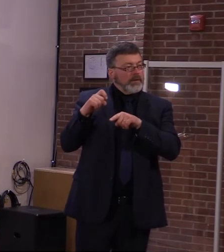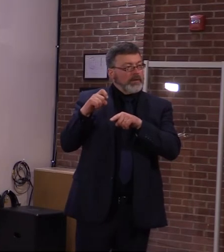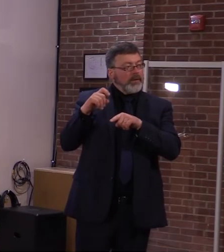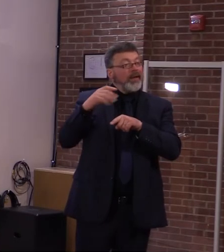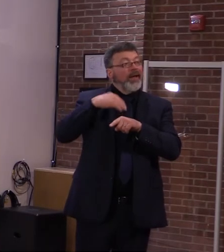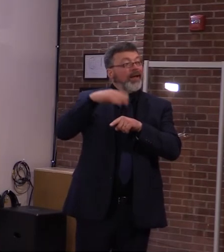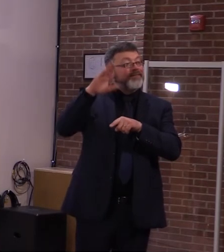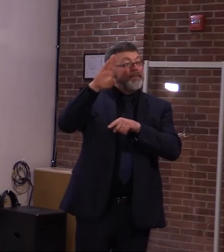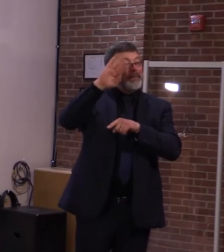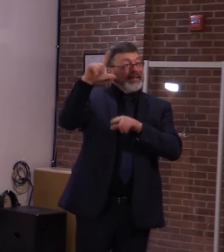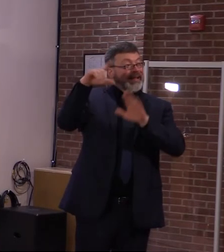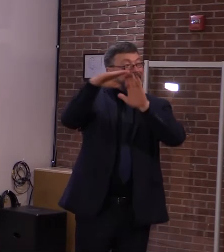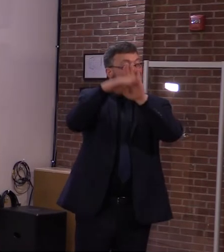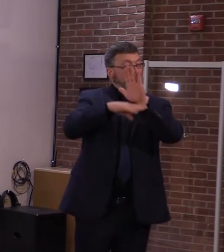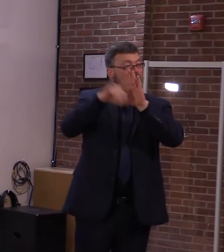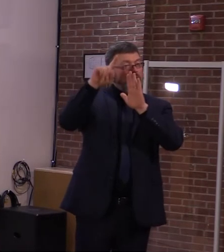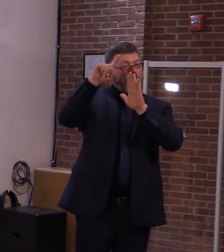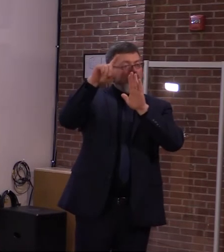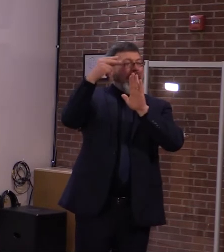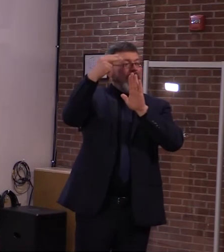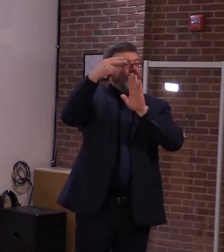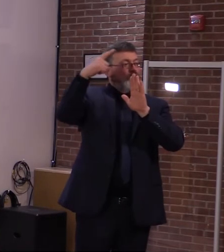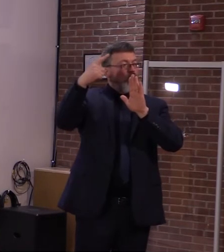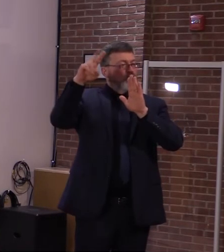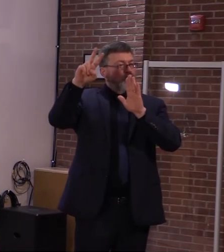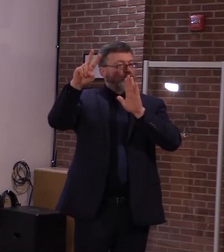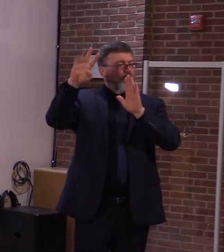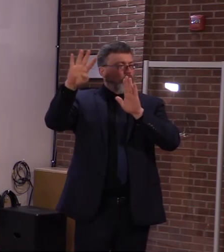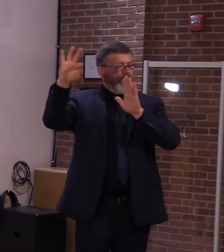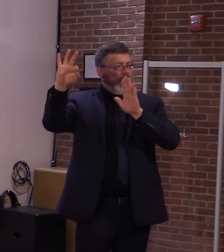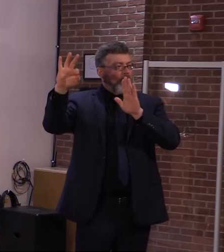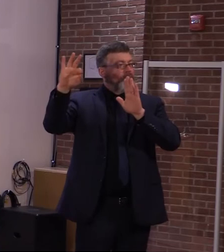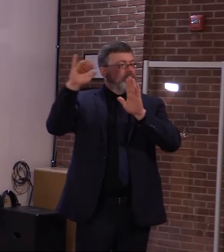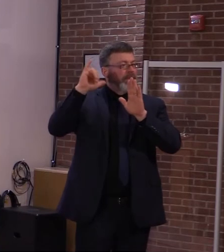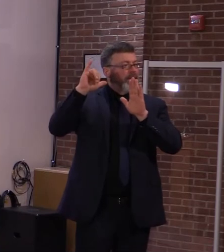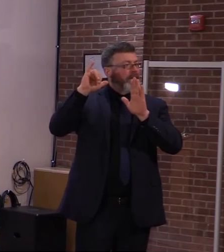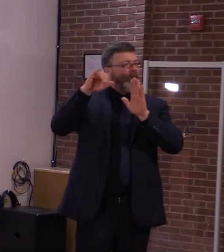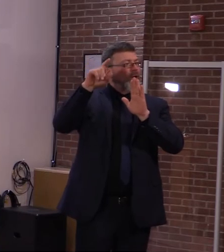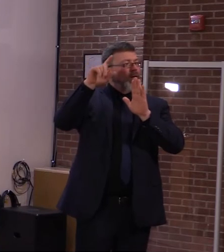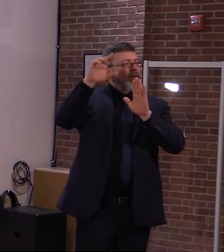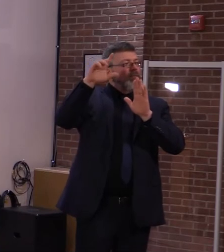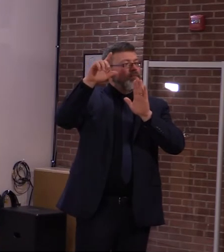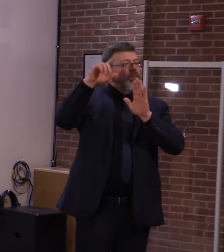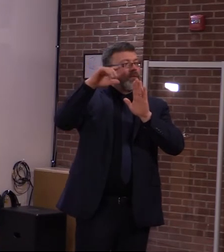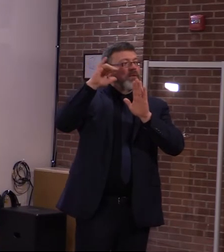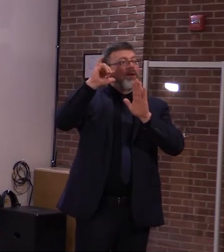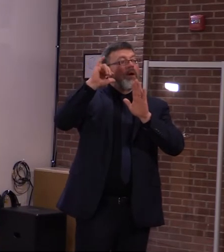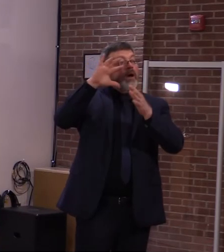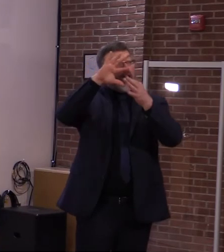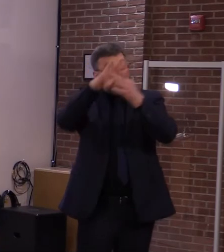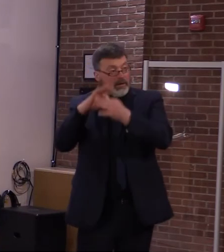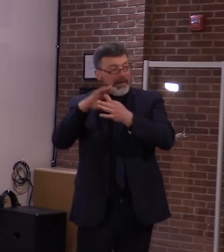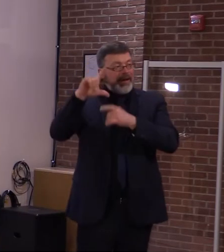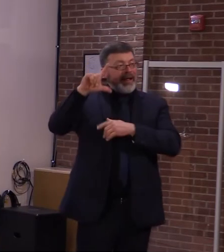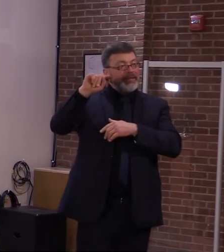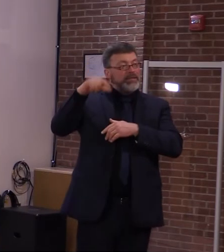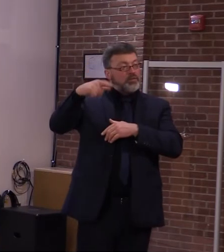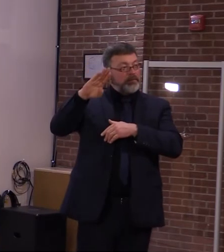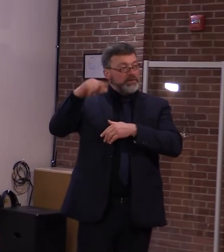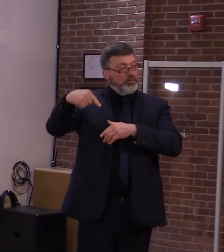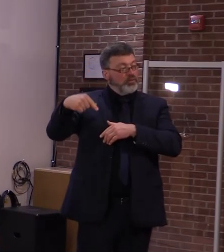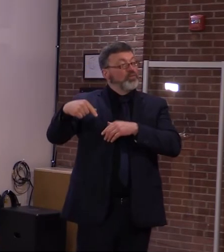your desk, would you sign it? Yeah, I have no reason not to, unless there's something technical wrong with the bill. But everything I've seen thus